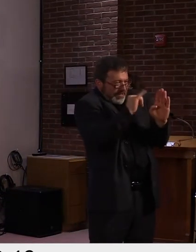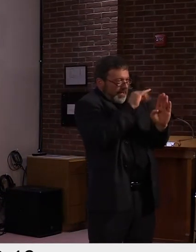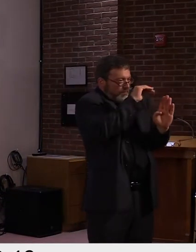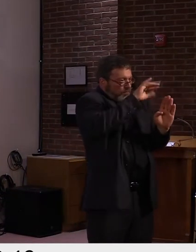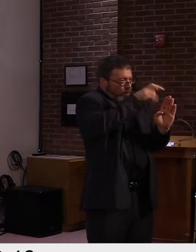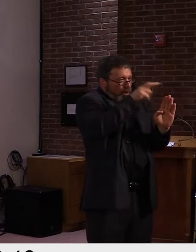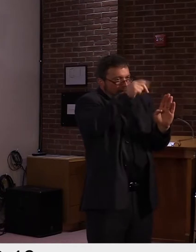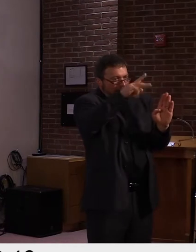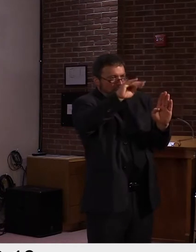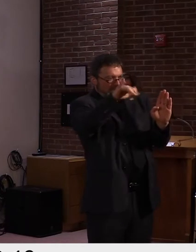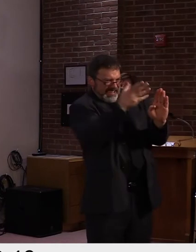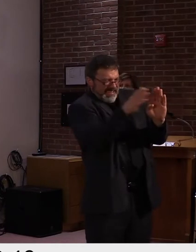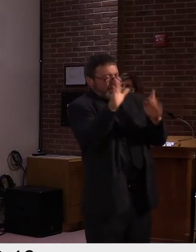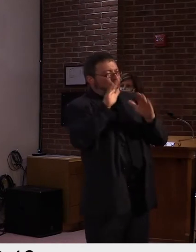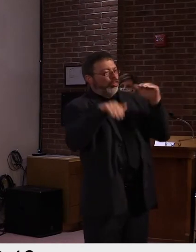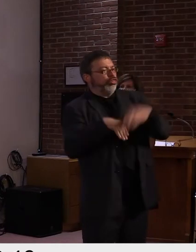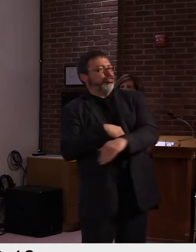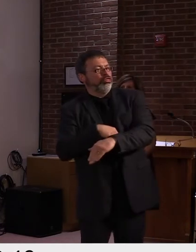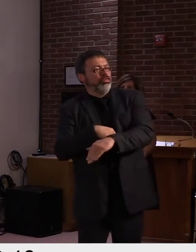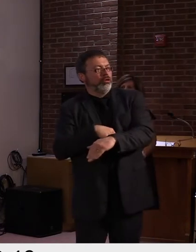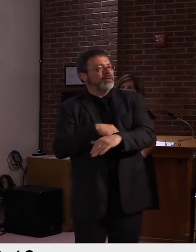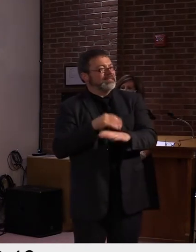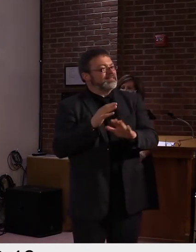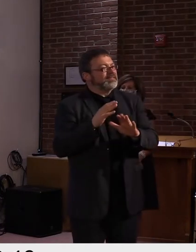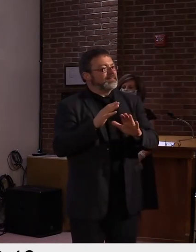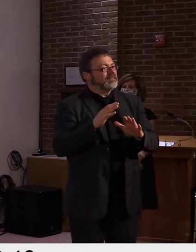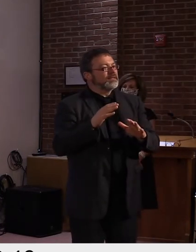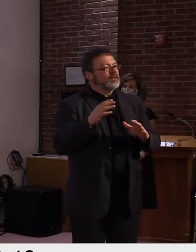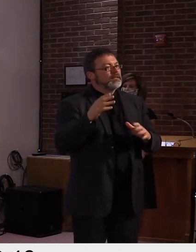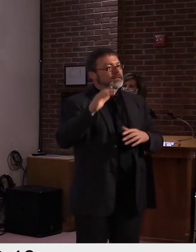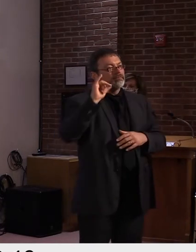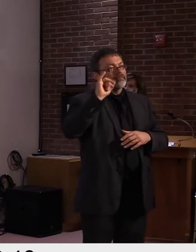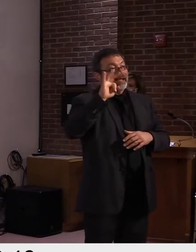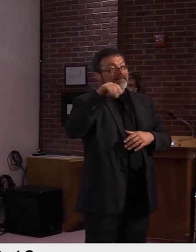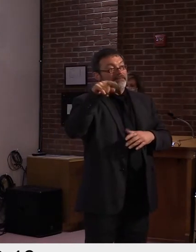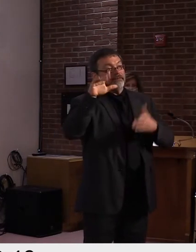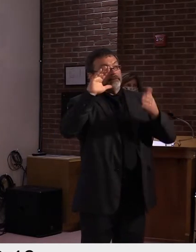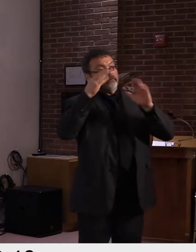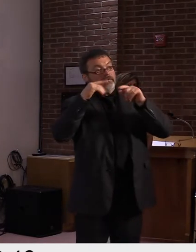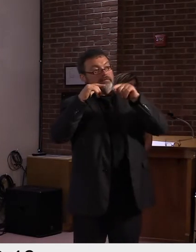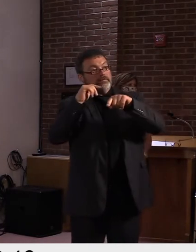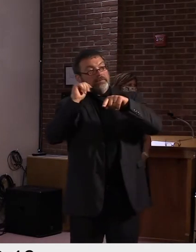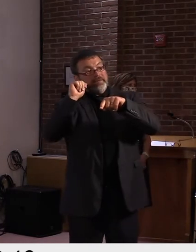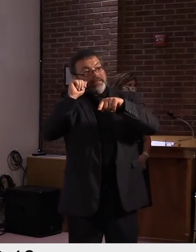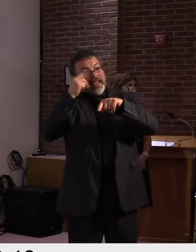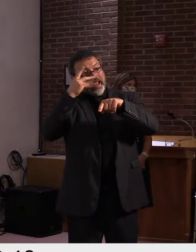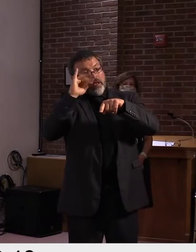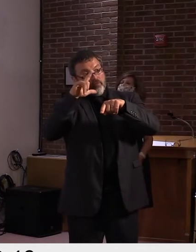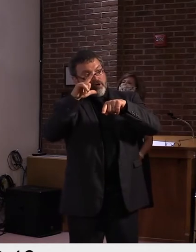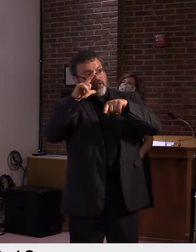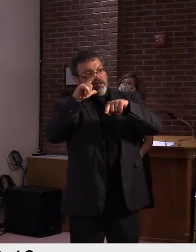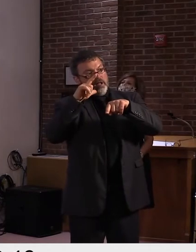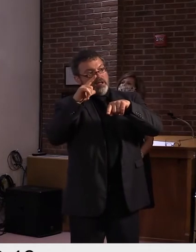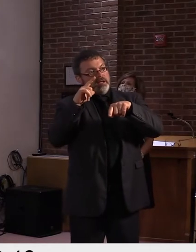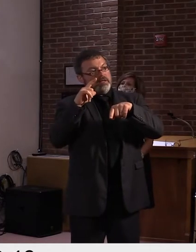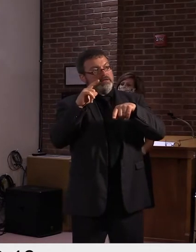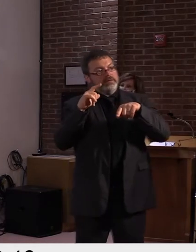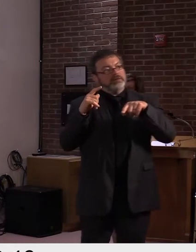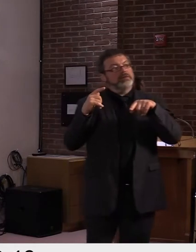2019 there were 8. So. Correct. It does seem as though we might be over last year, at least in some periods of